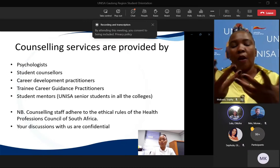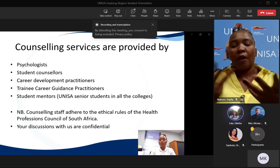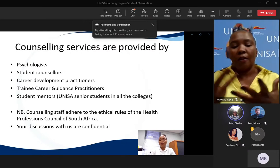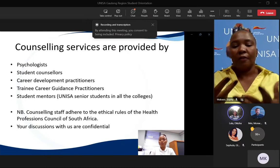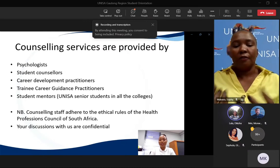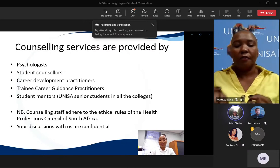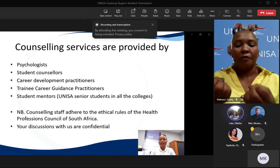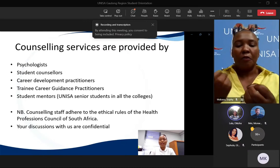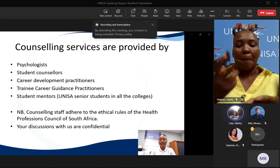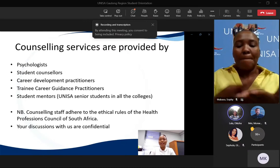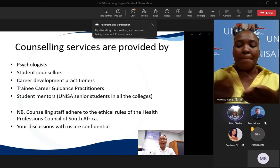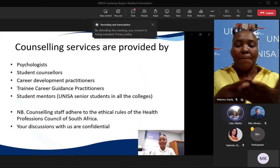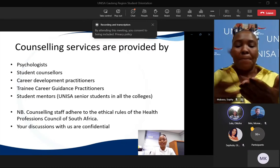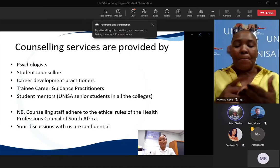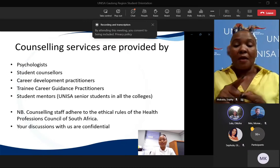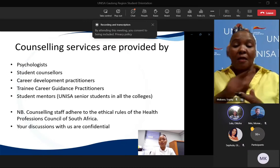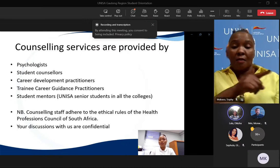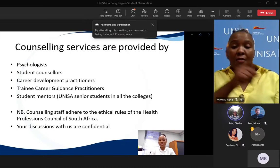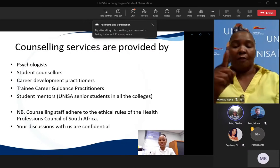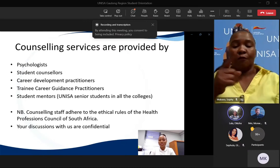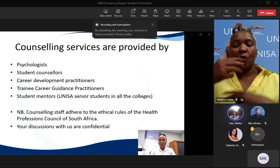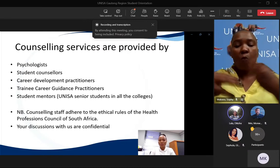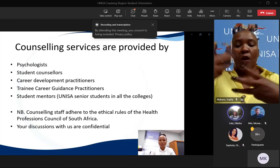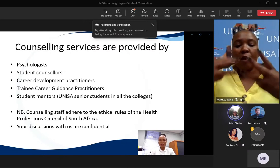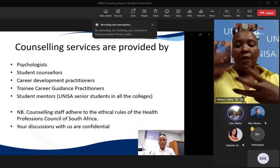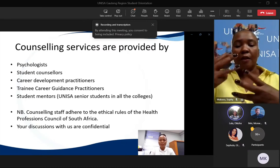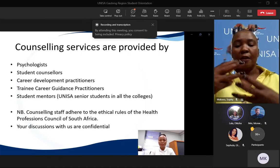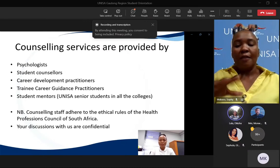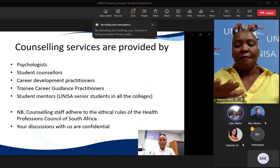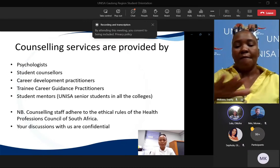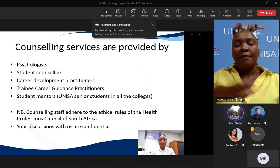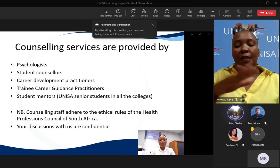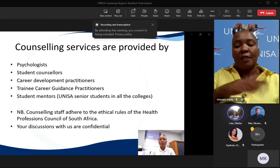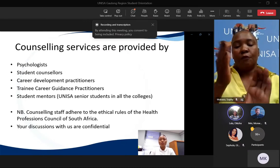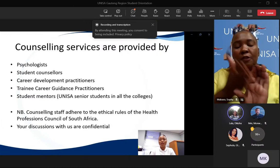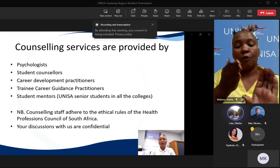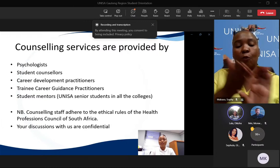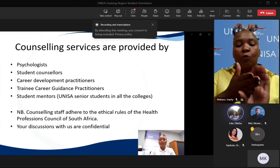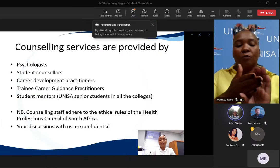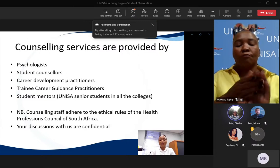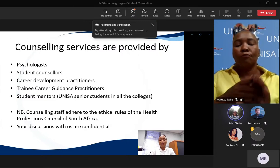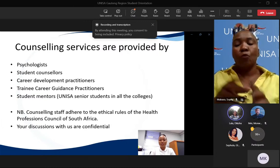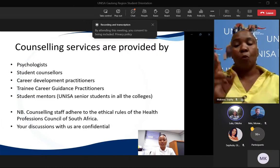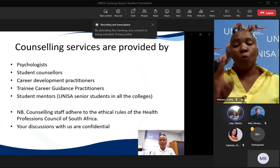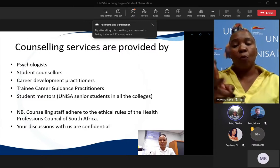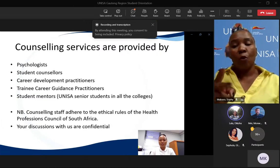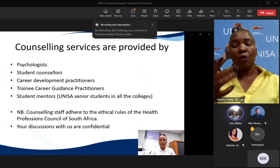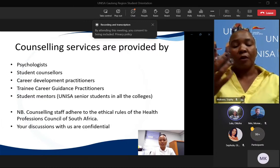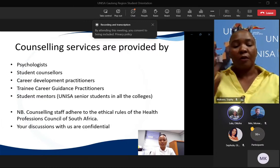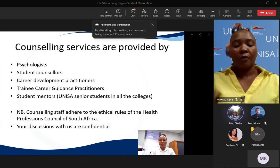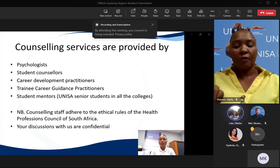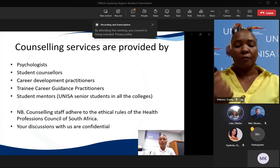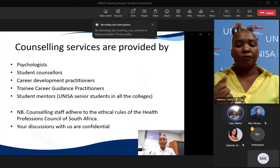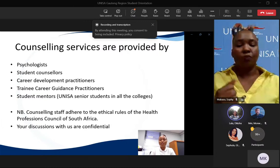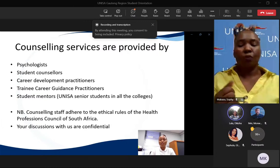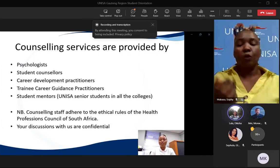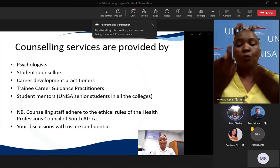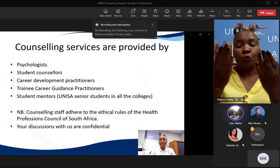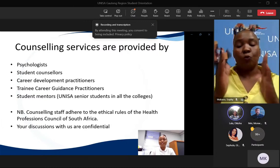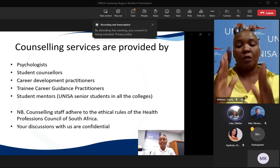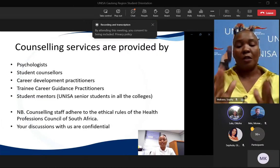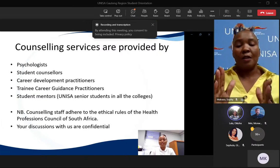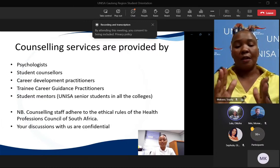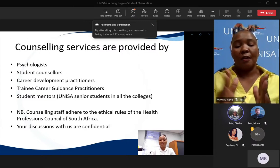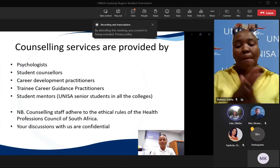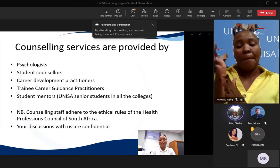for the word of work in the field of psychology we also have student mentors who are